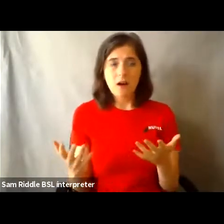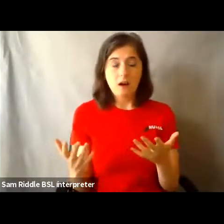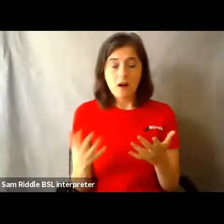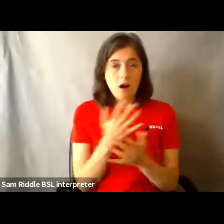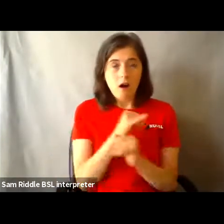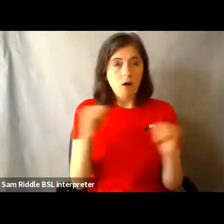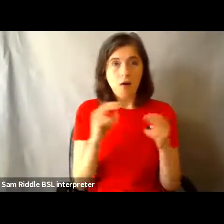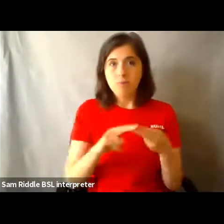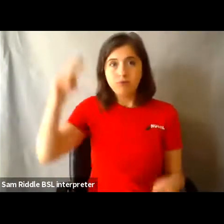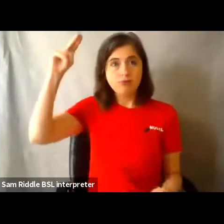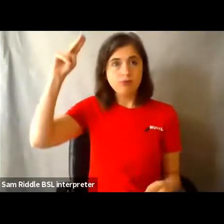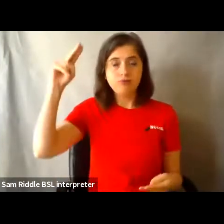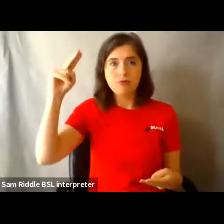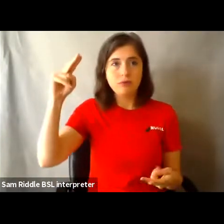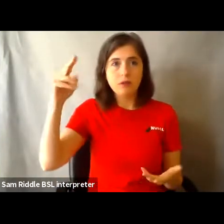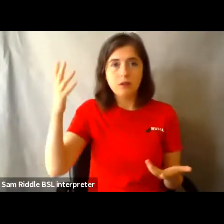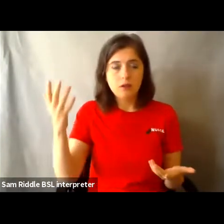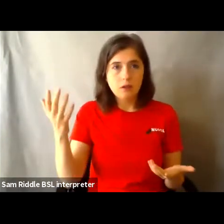outrageously high rates.